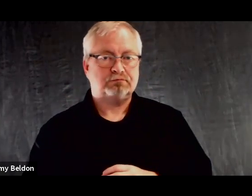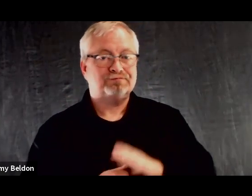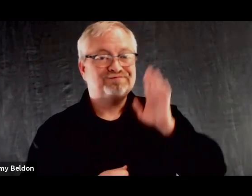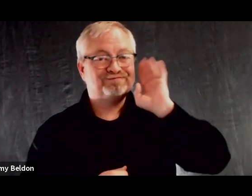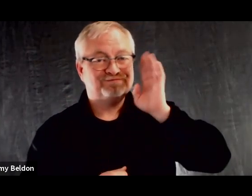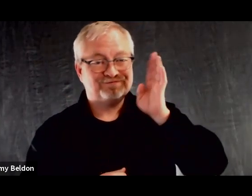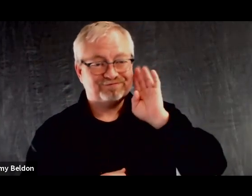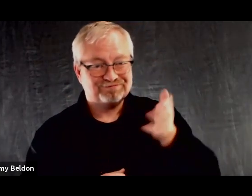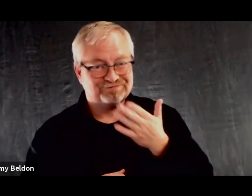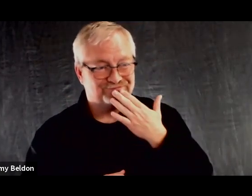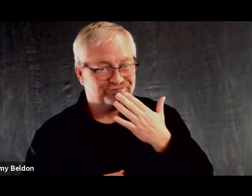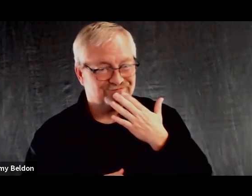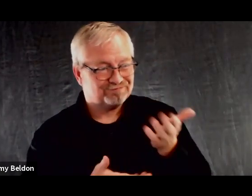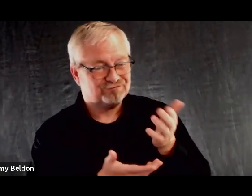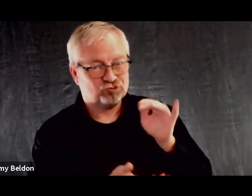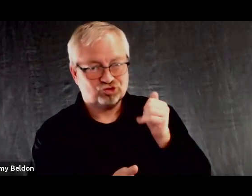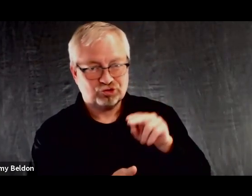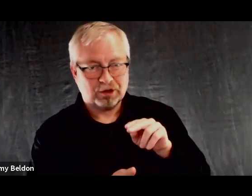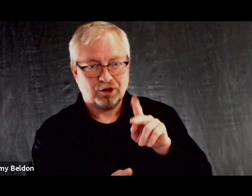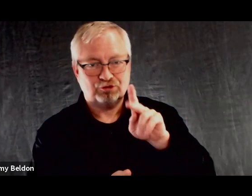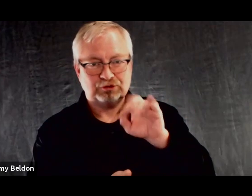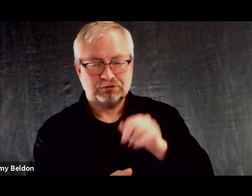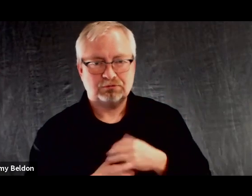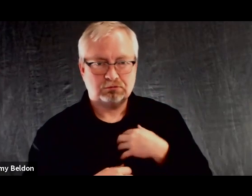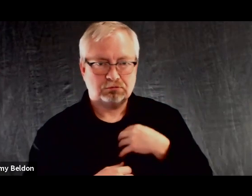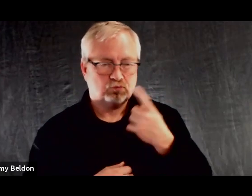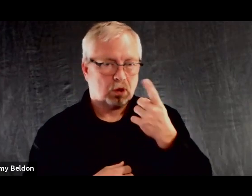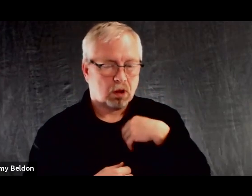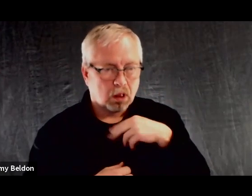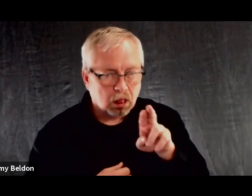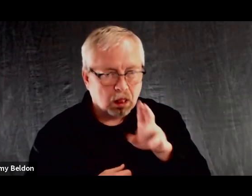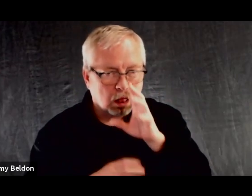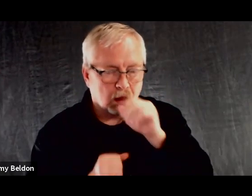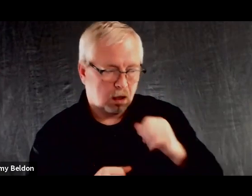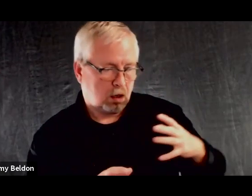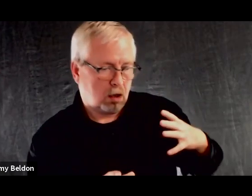been intriguing from me from the get-go on this end of things is